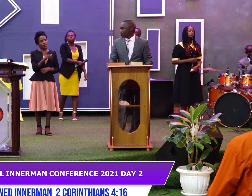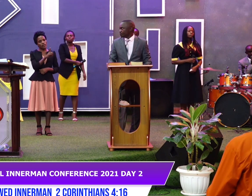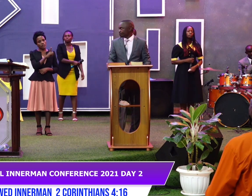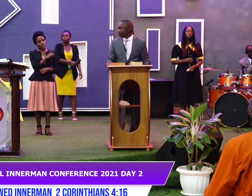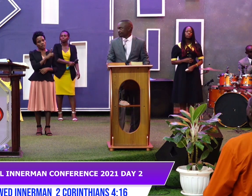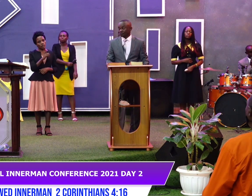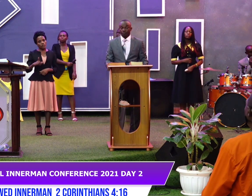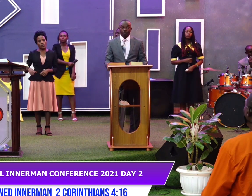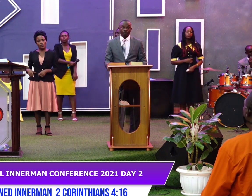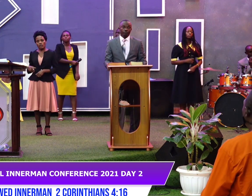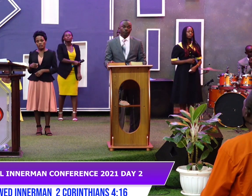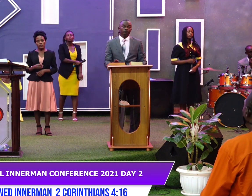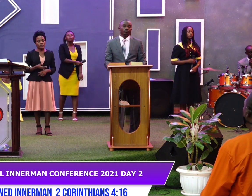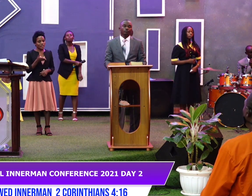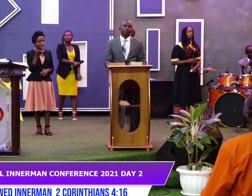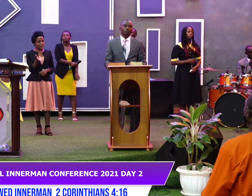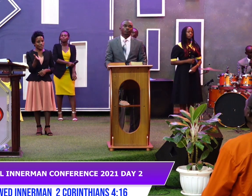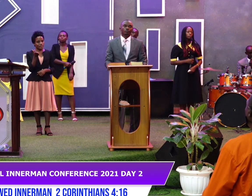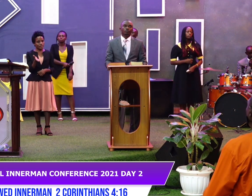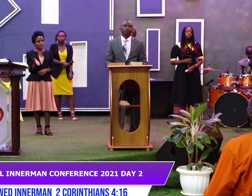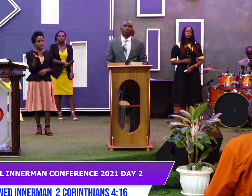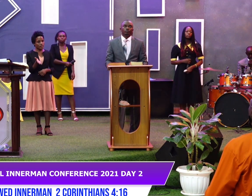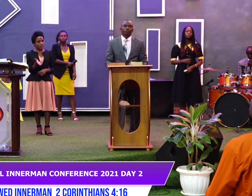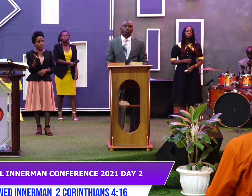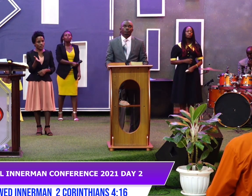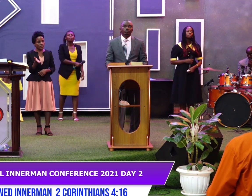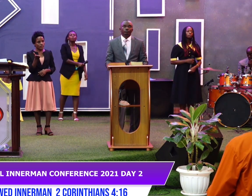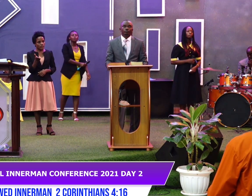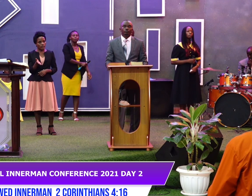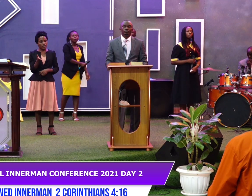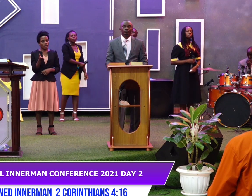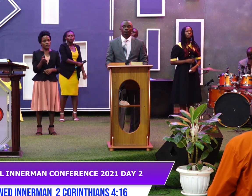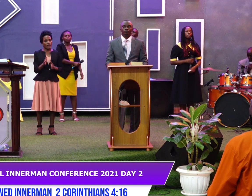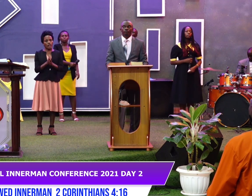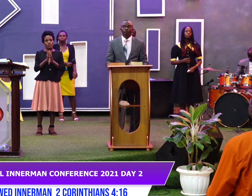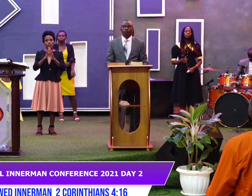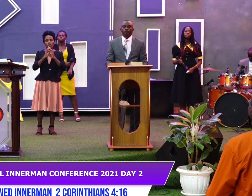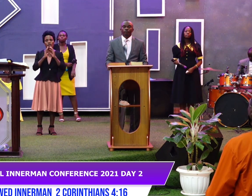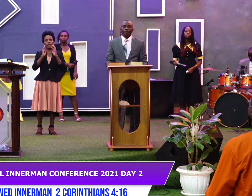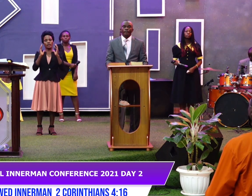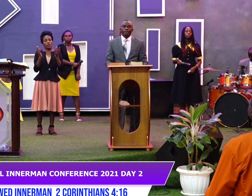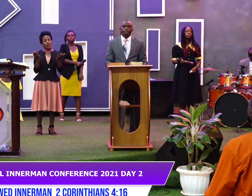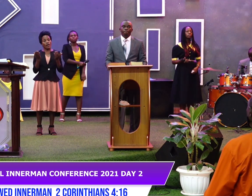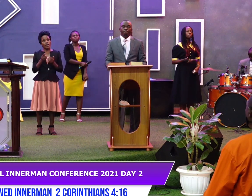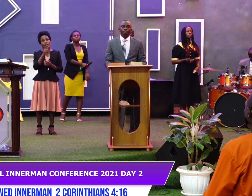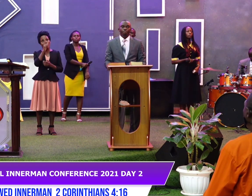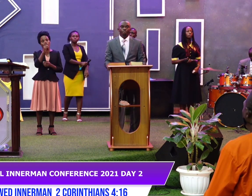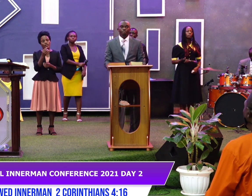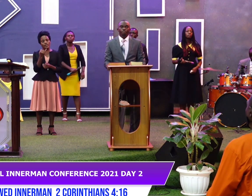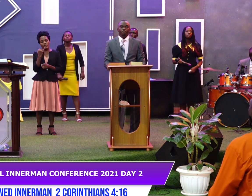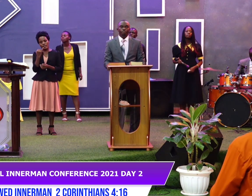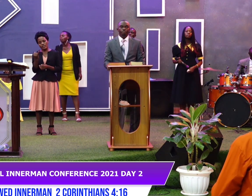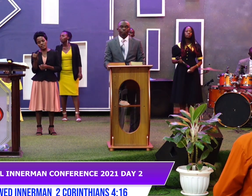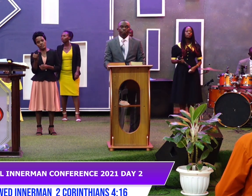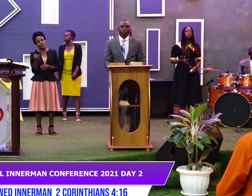for the Lord is here and where He